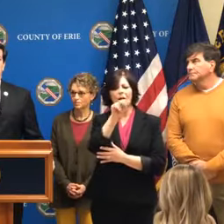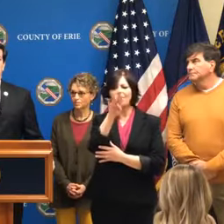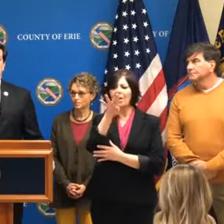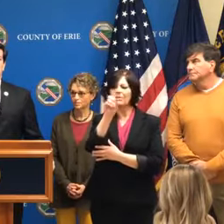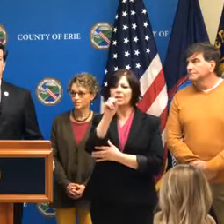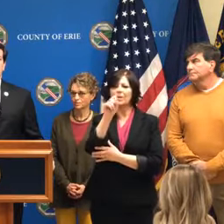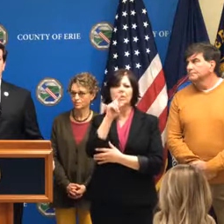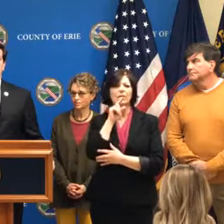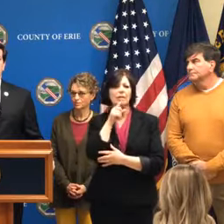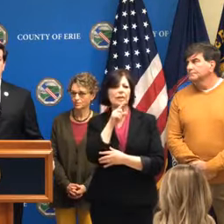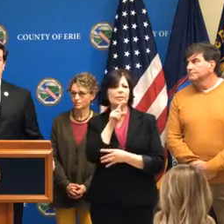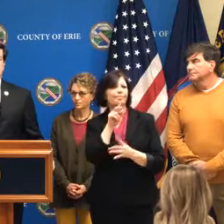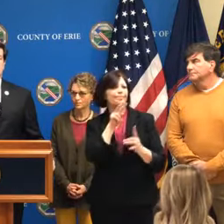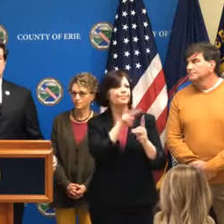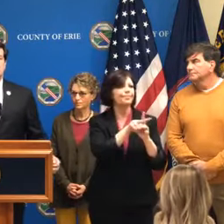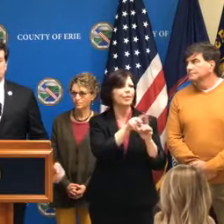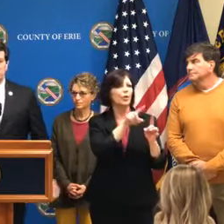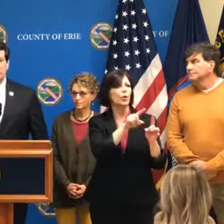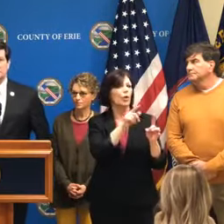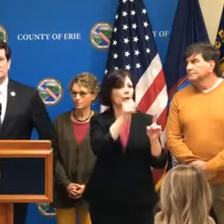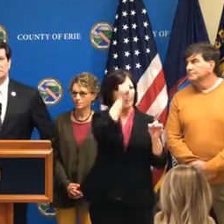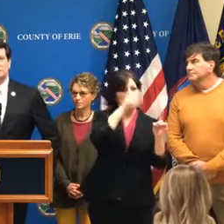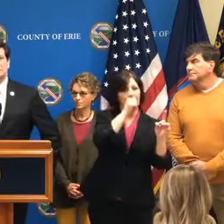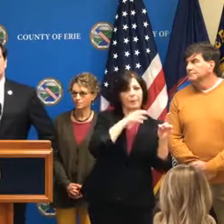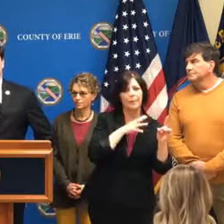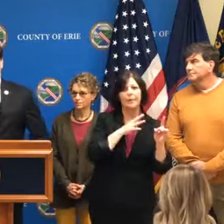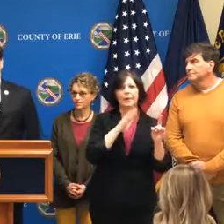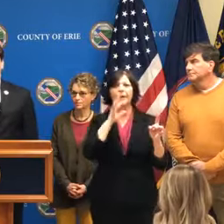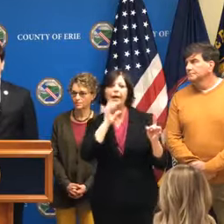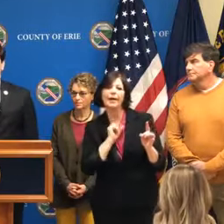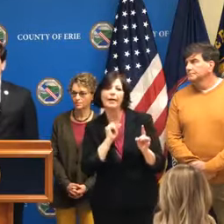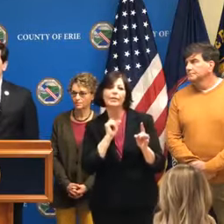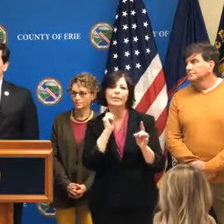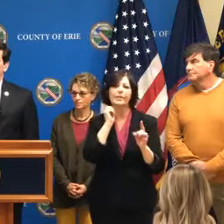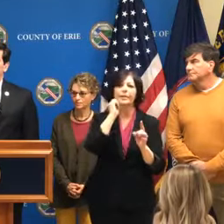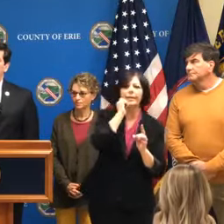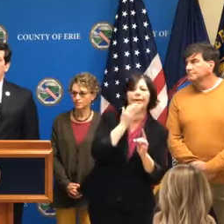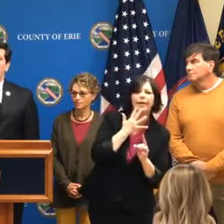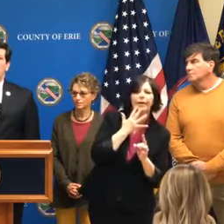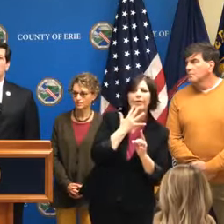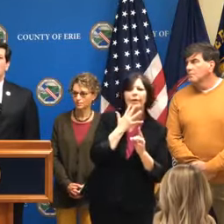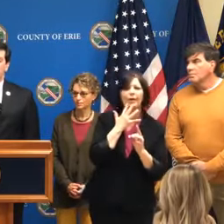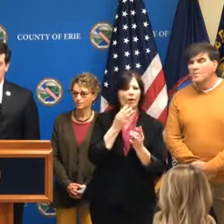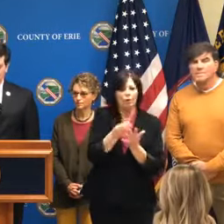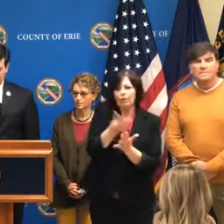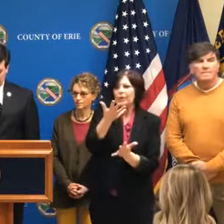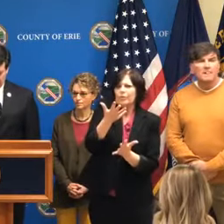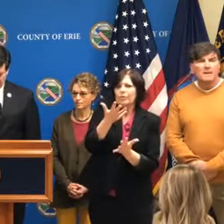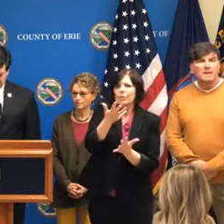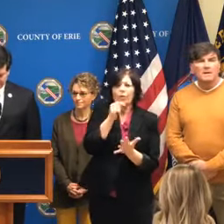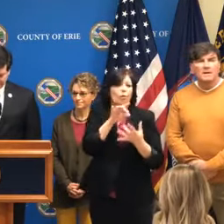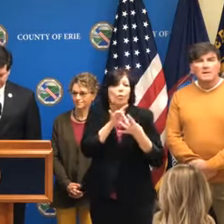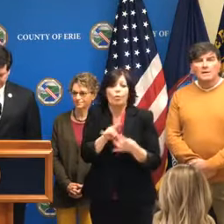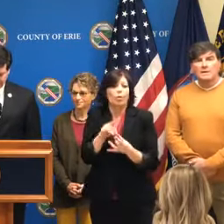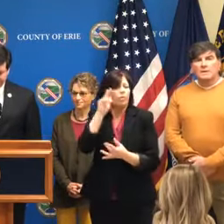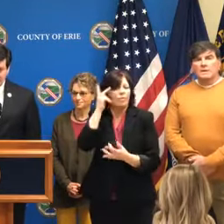based on age, sex, race, net worth, or for that matter, political